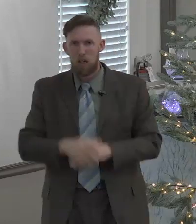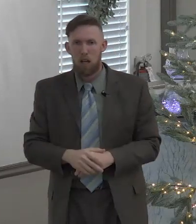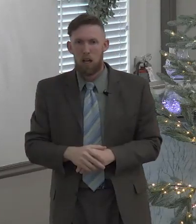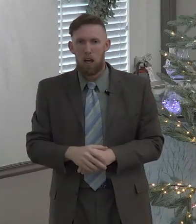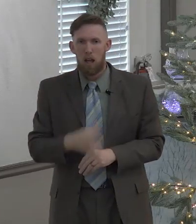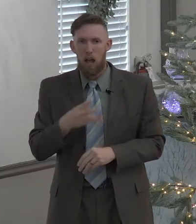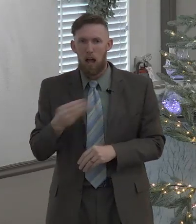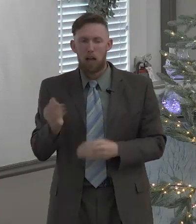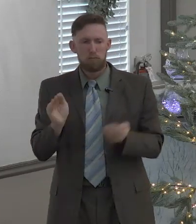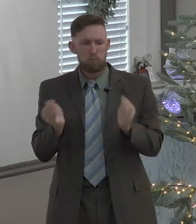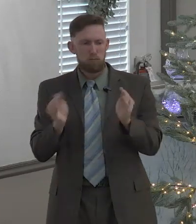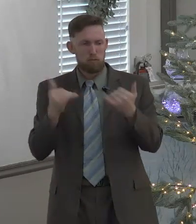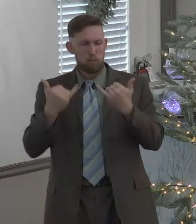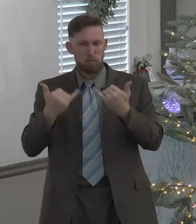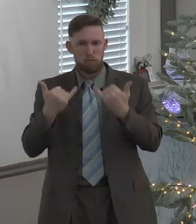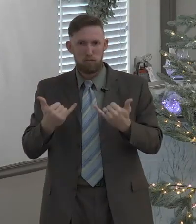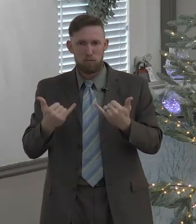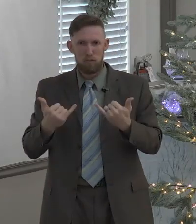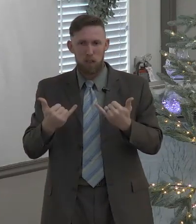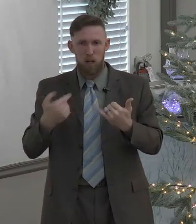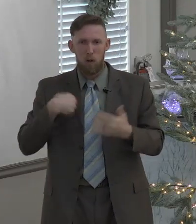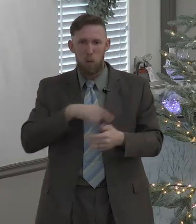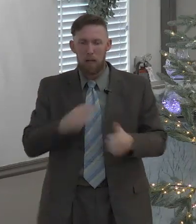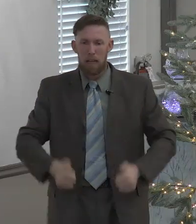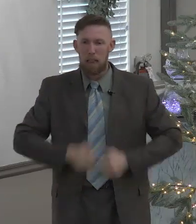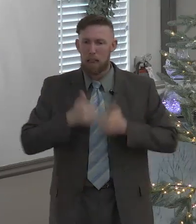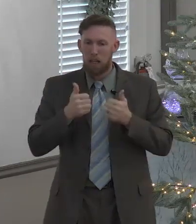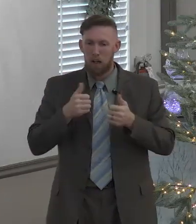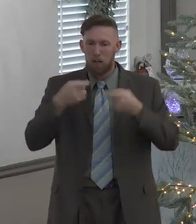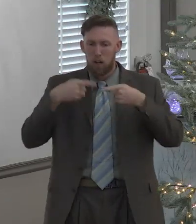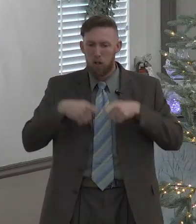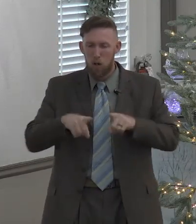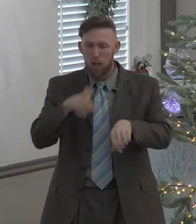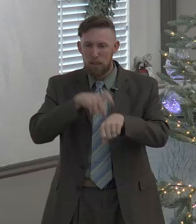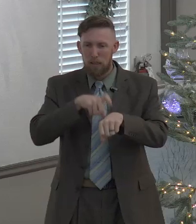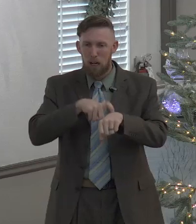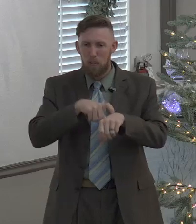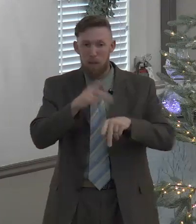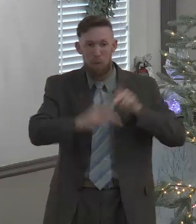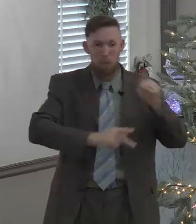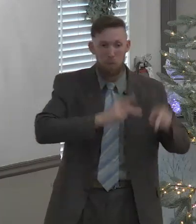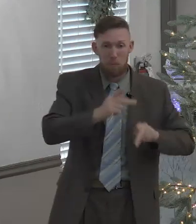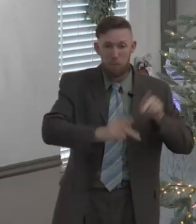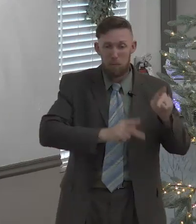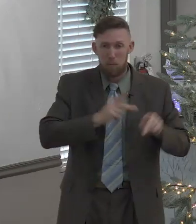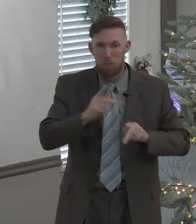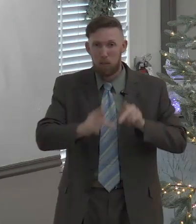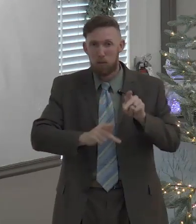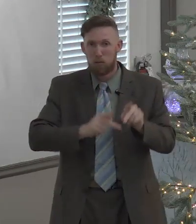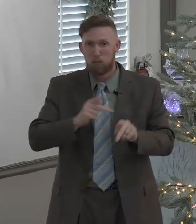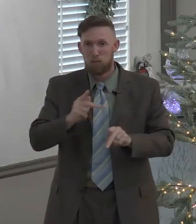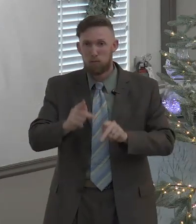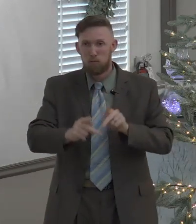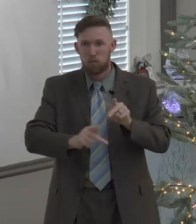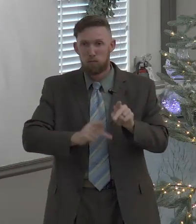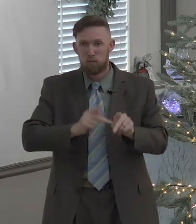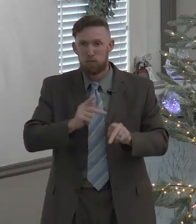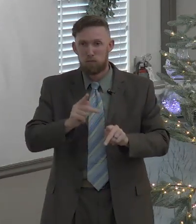to another. We live in a world today that whether people want to acknowledge it or